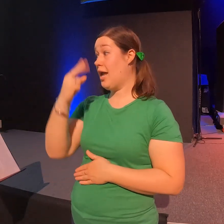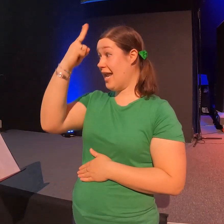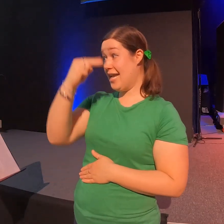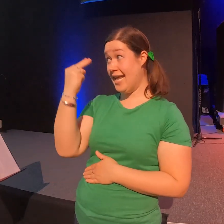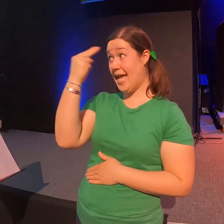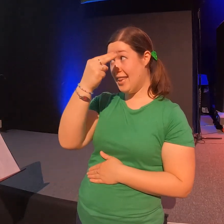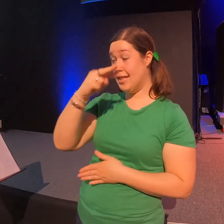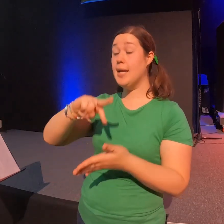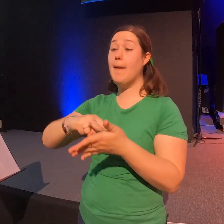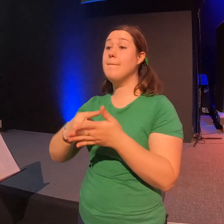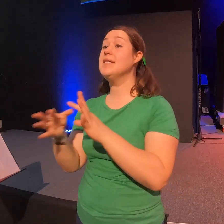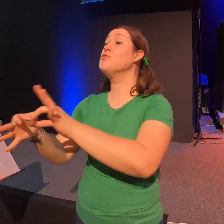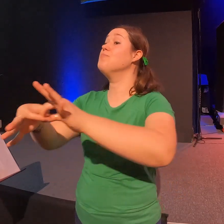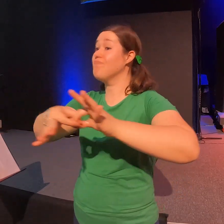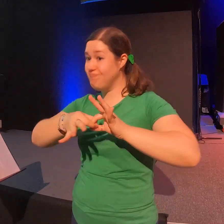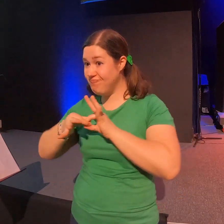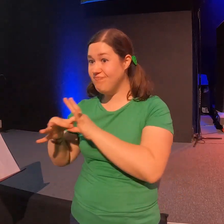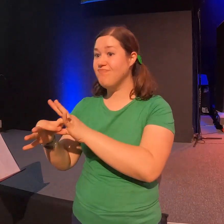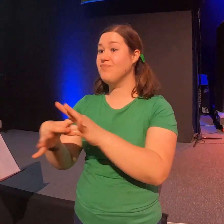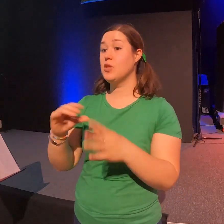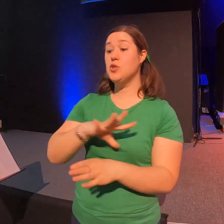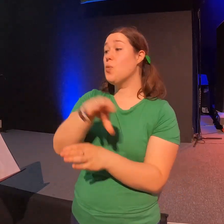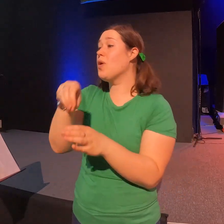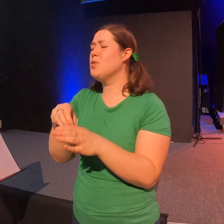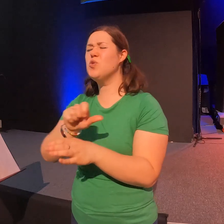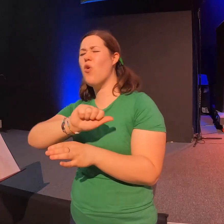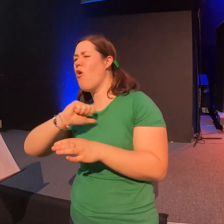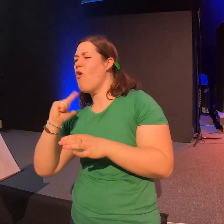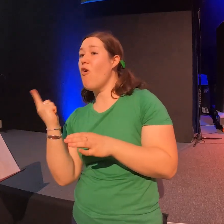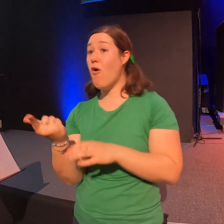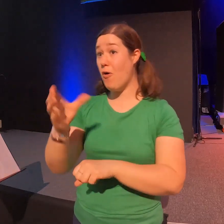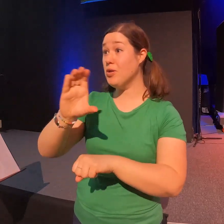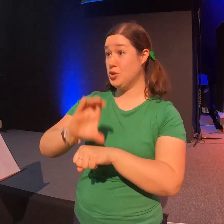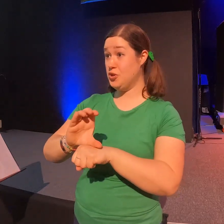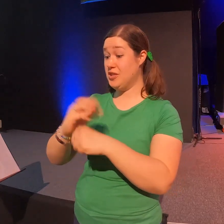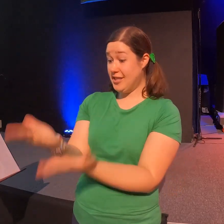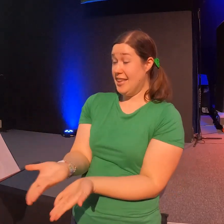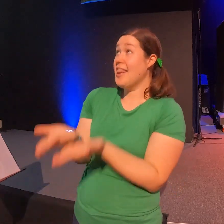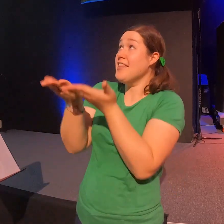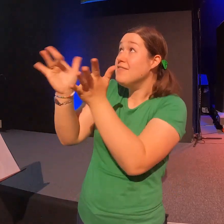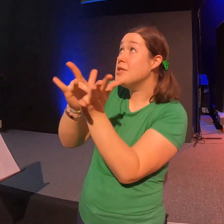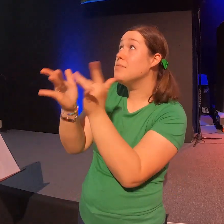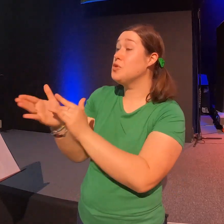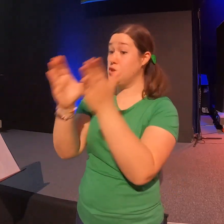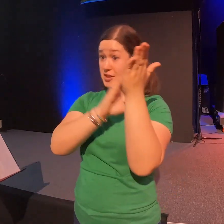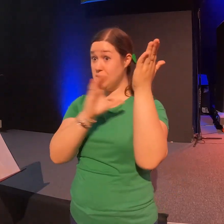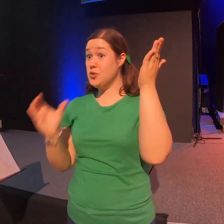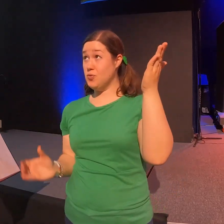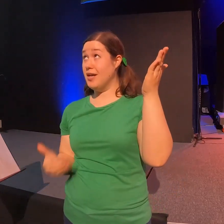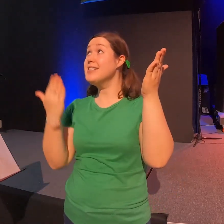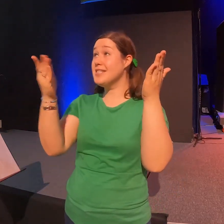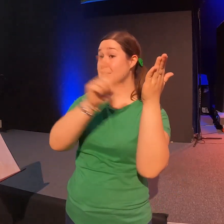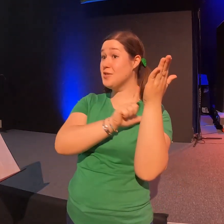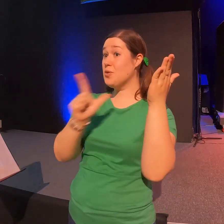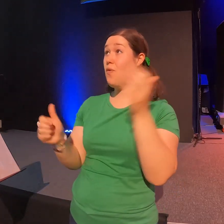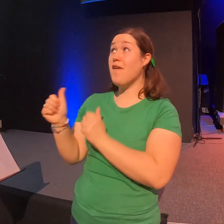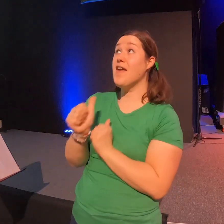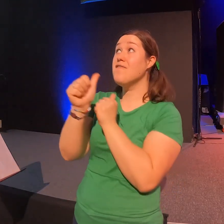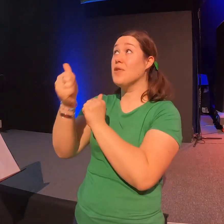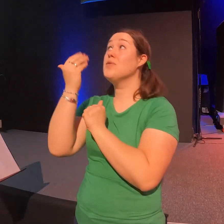of Methodists and Baptists and Lutherans and Presbyterians, any church that lifts up Jesus Christ as Lord and follows Jesus Christ.